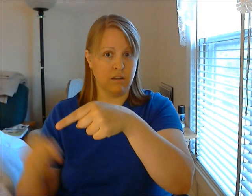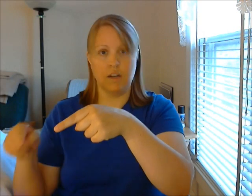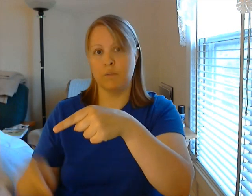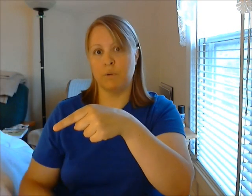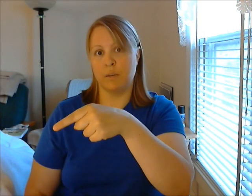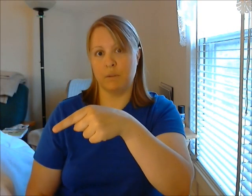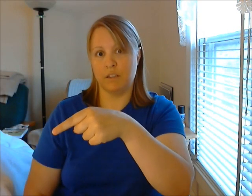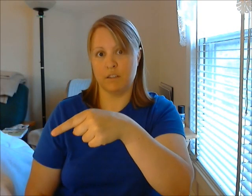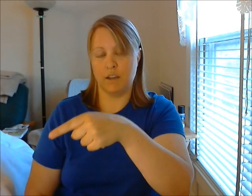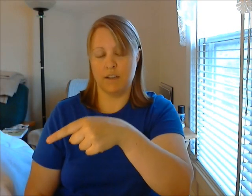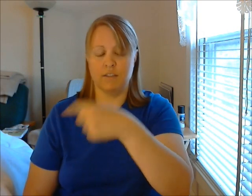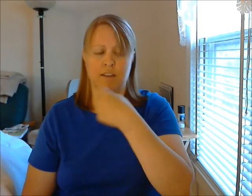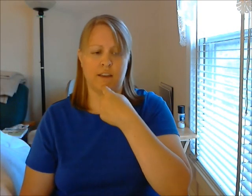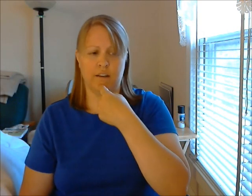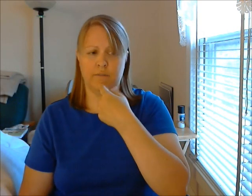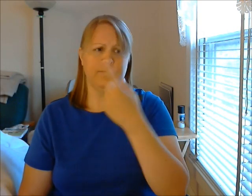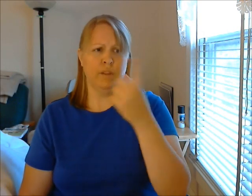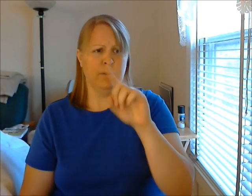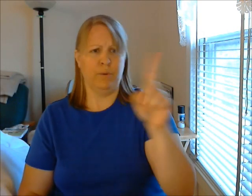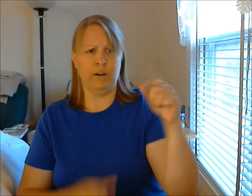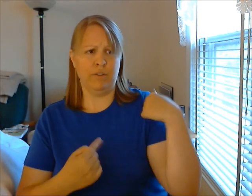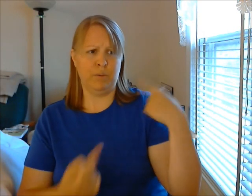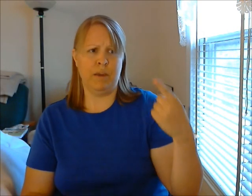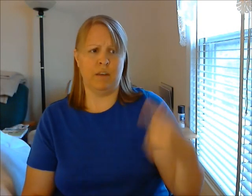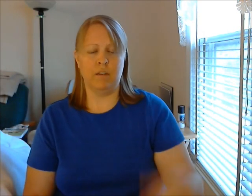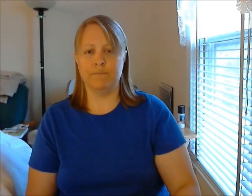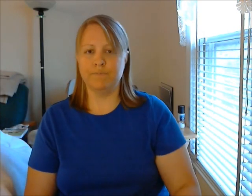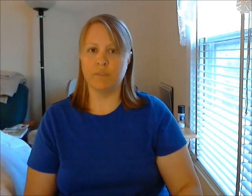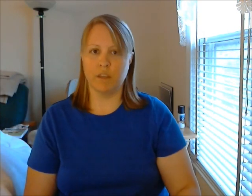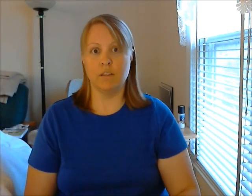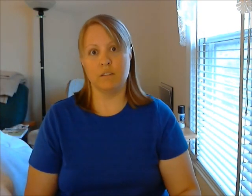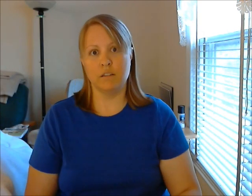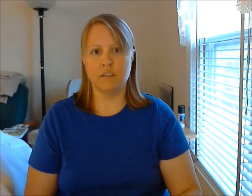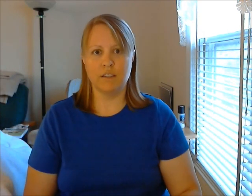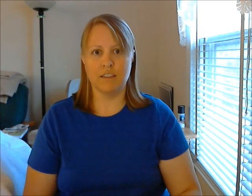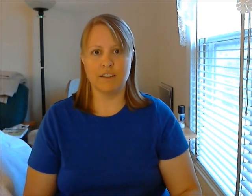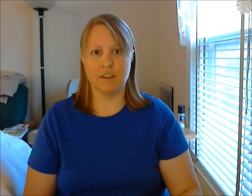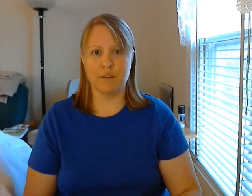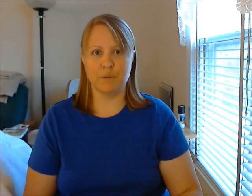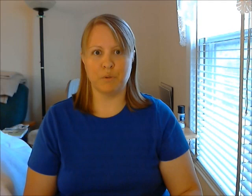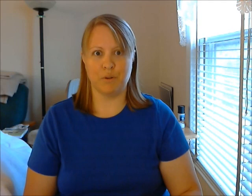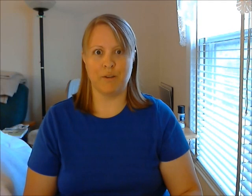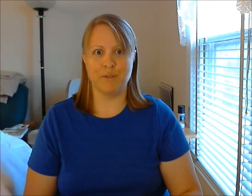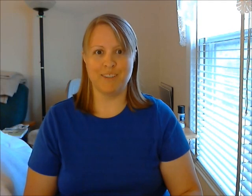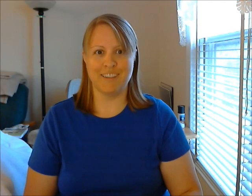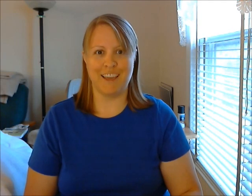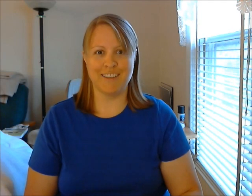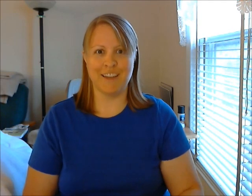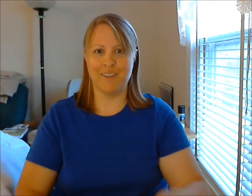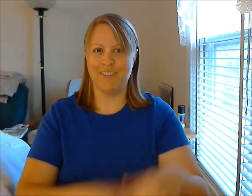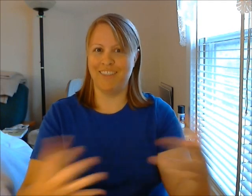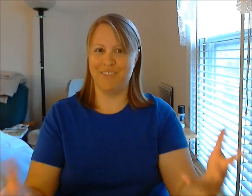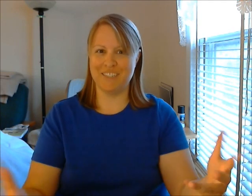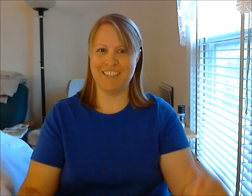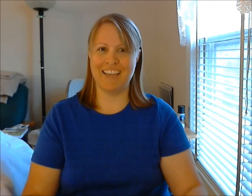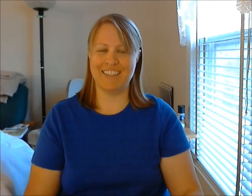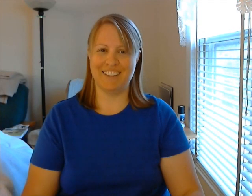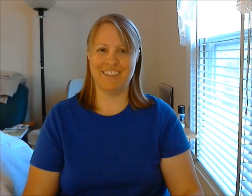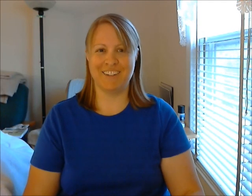and I just put him on the other side, said, where have you been? That's how you do pronouns in ASL. Isn't that easy? There's a